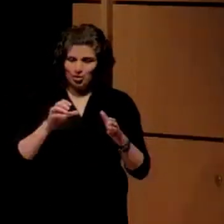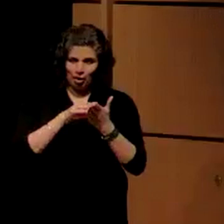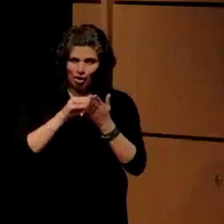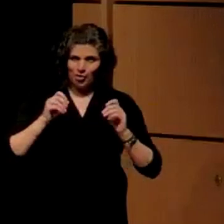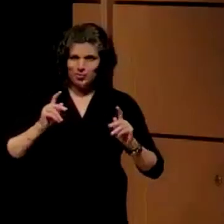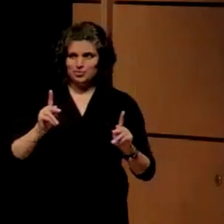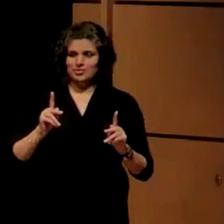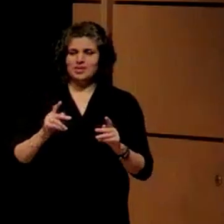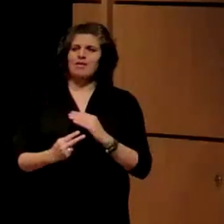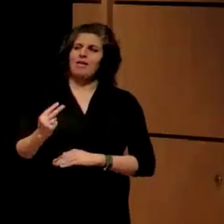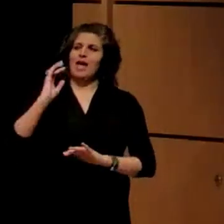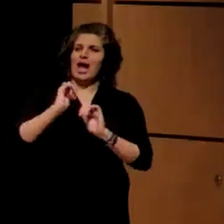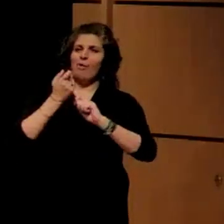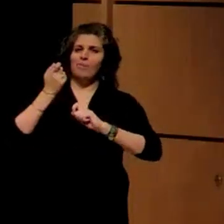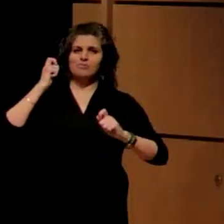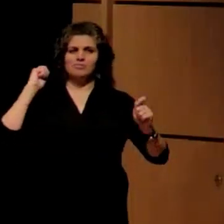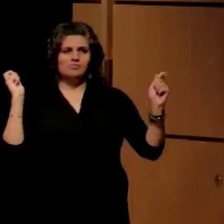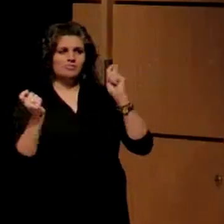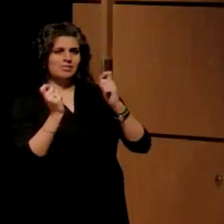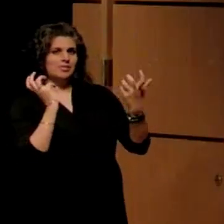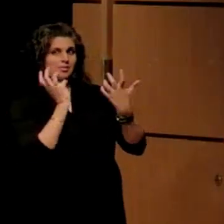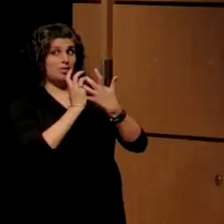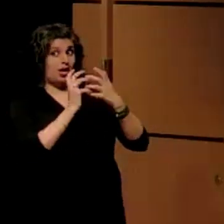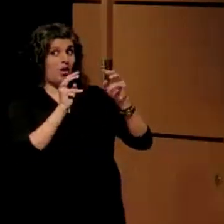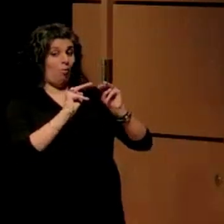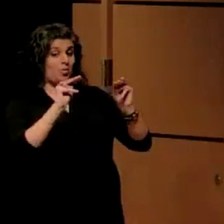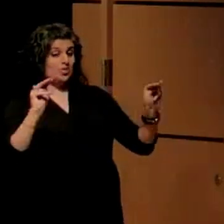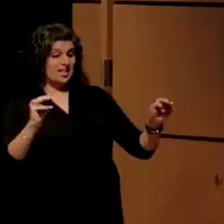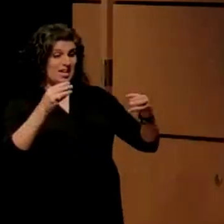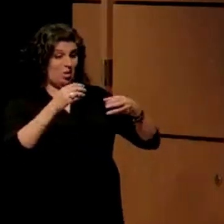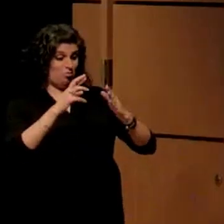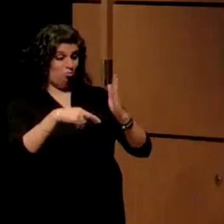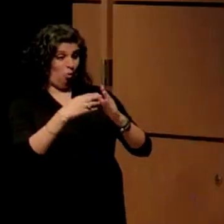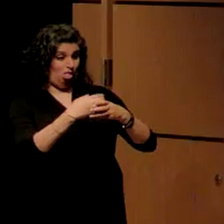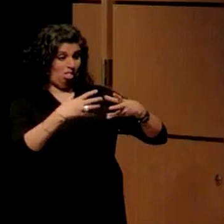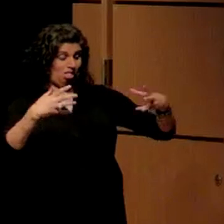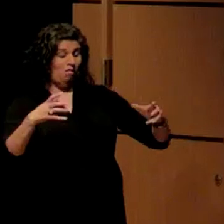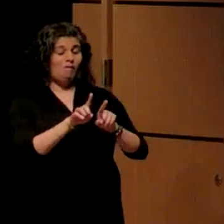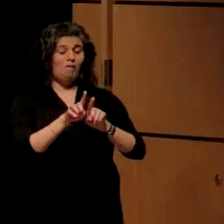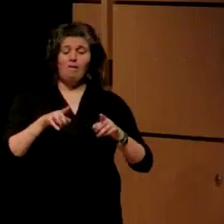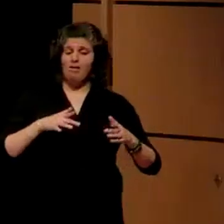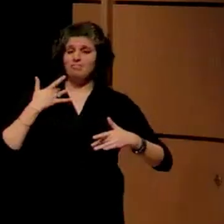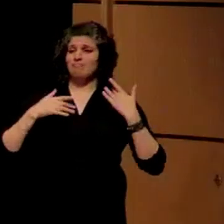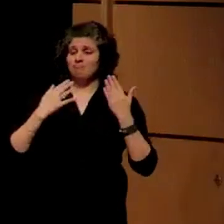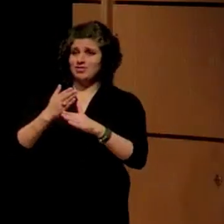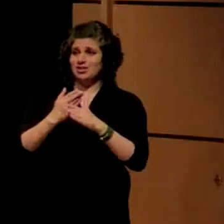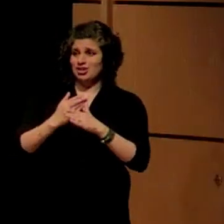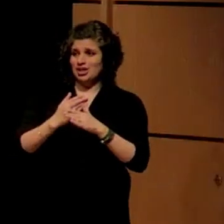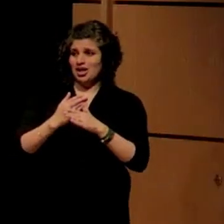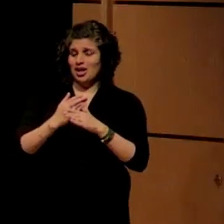how we are evolving to meet the expansive role of museums in our community, I'm also pleased to share an important update about